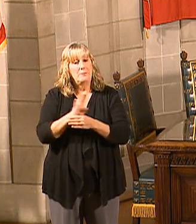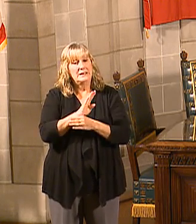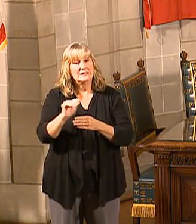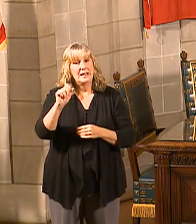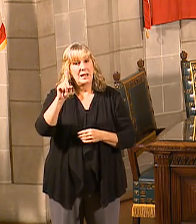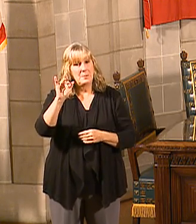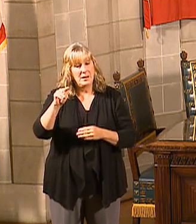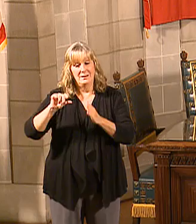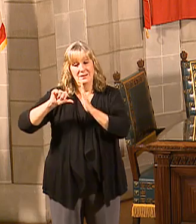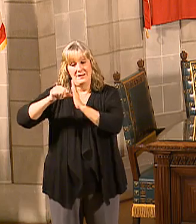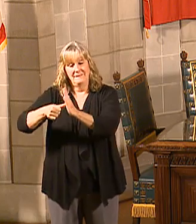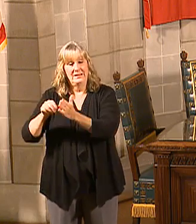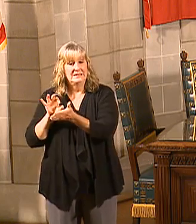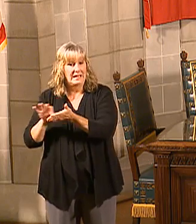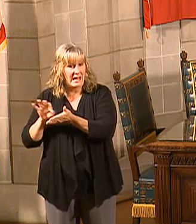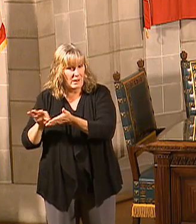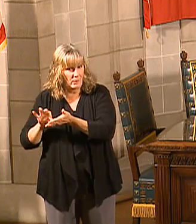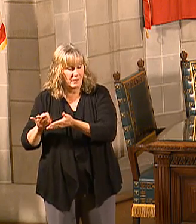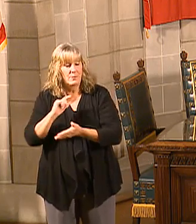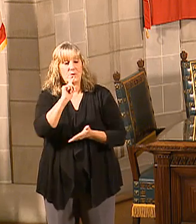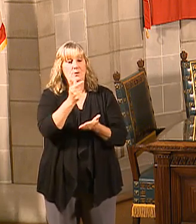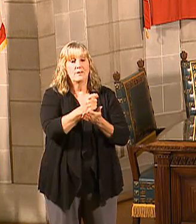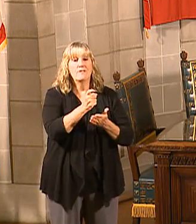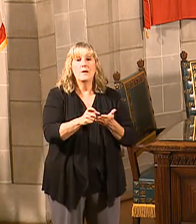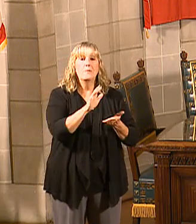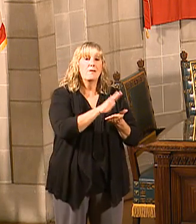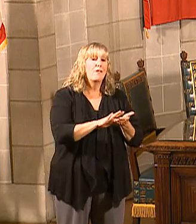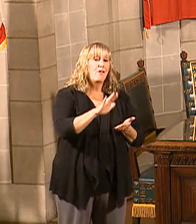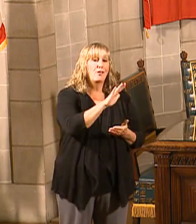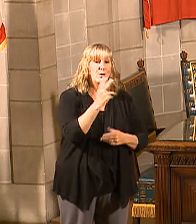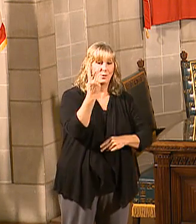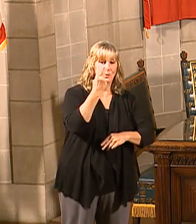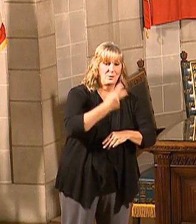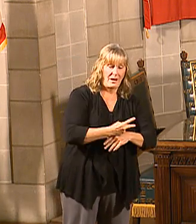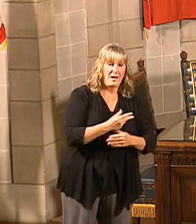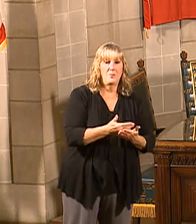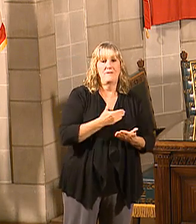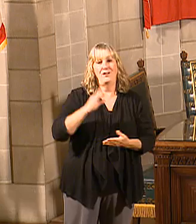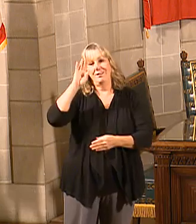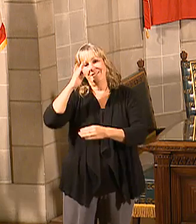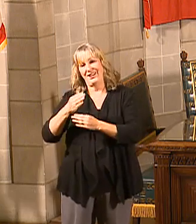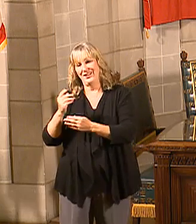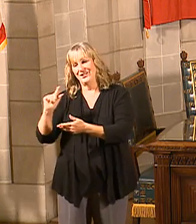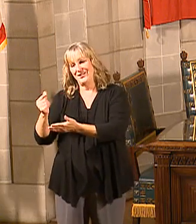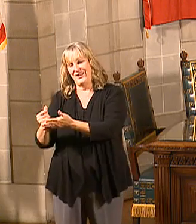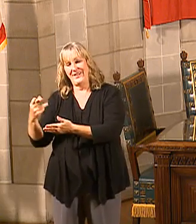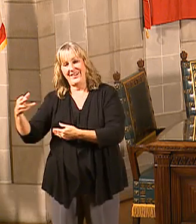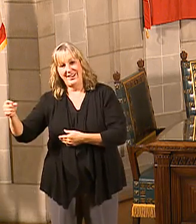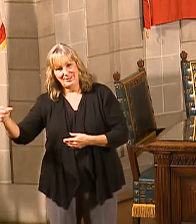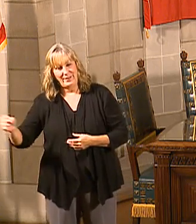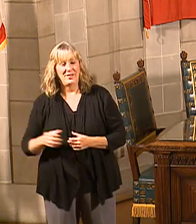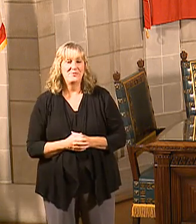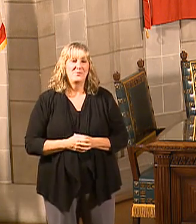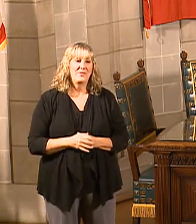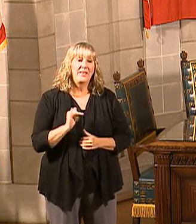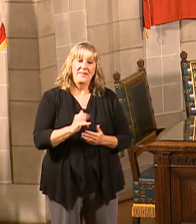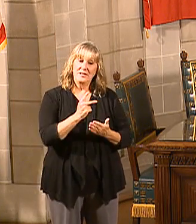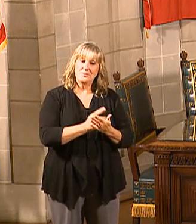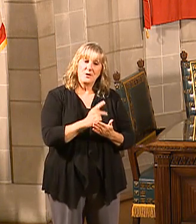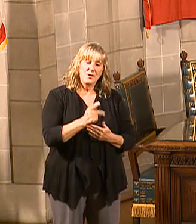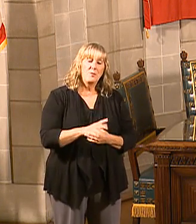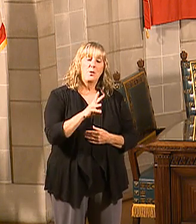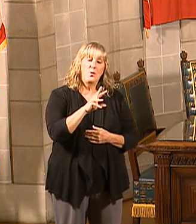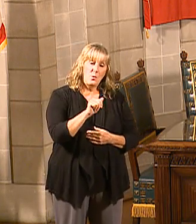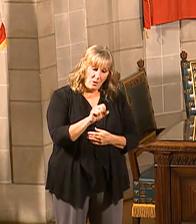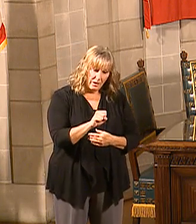in accounting. I graduated from college 2 days before my son graduated from high school. This program was